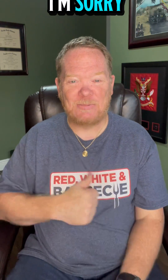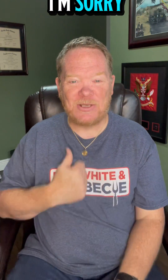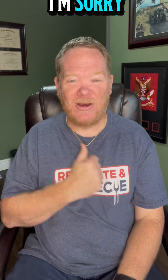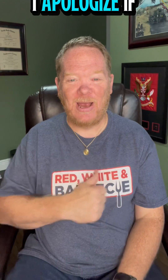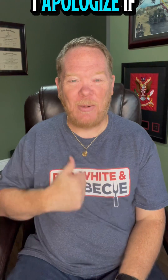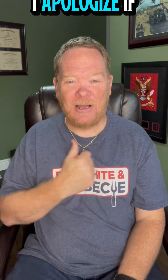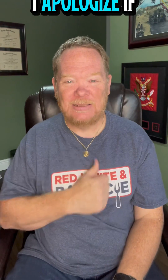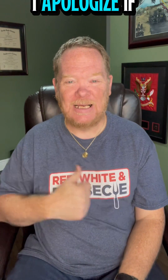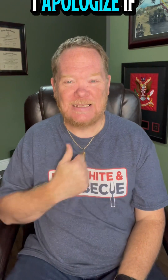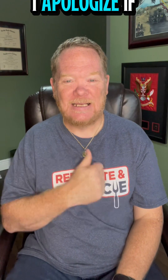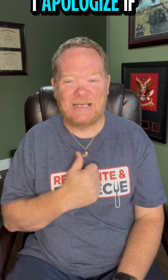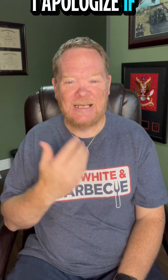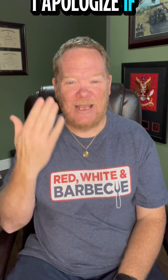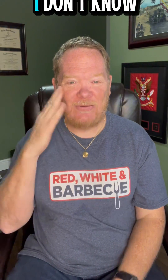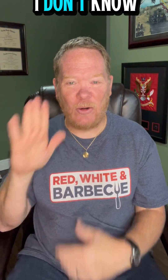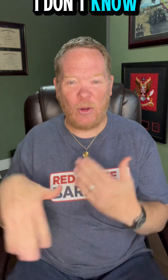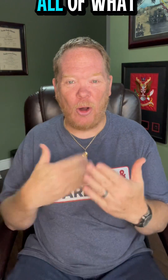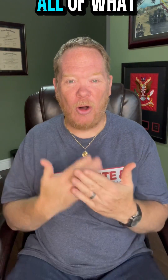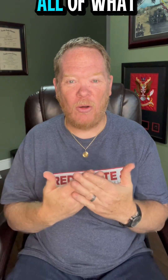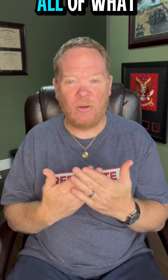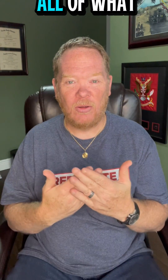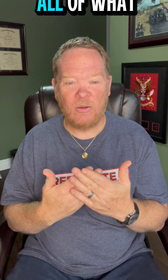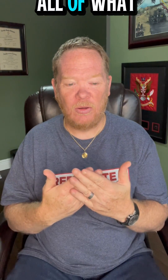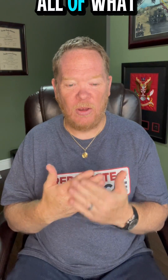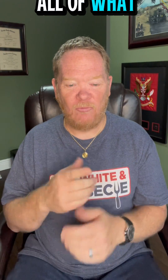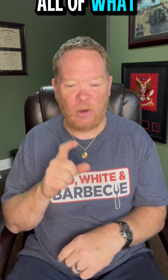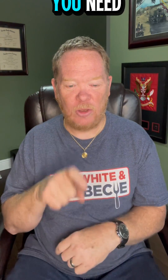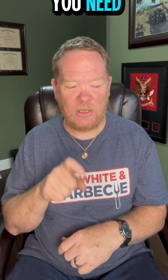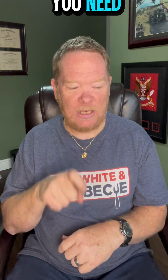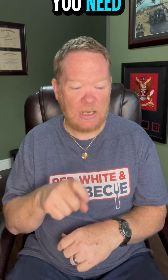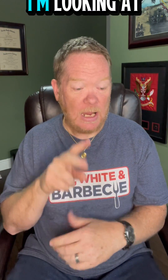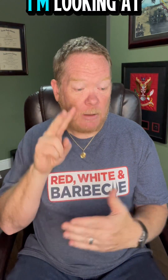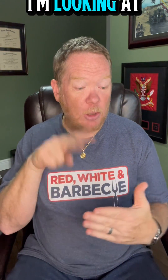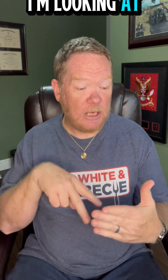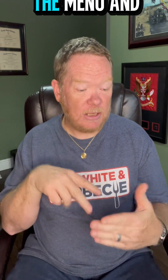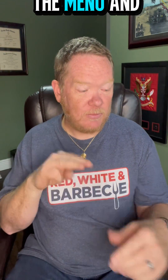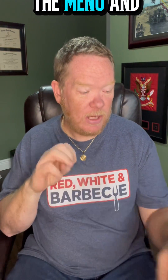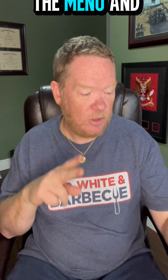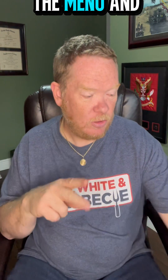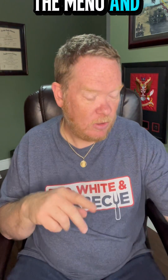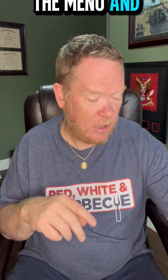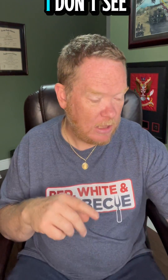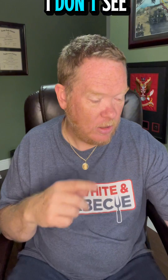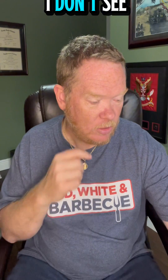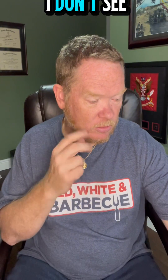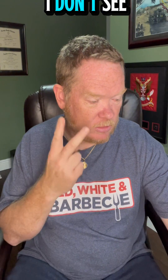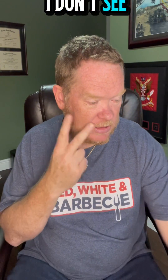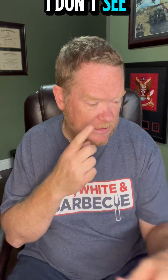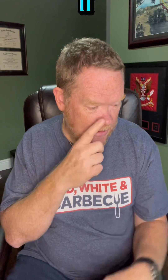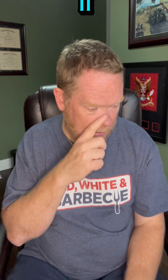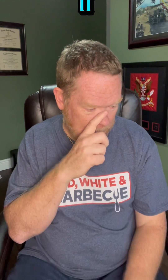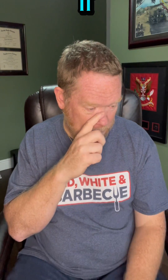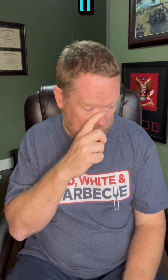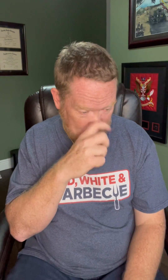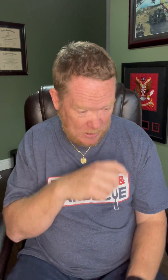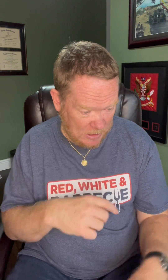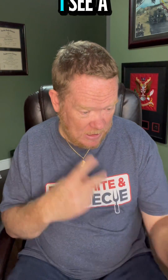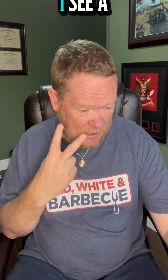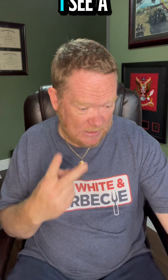sorry, I apologize if I don't know all of what you need. I'm looking at the menu and I don't see it. I